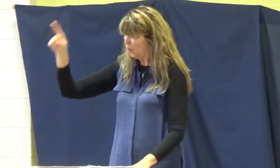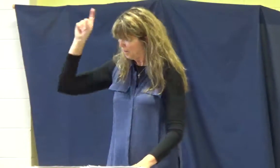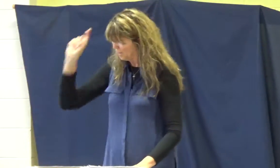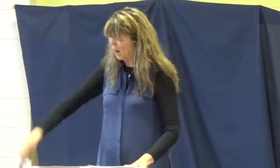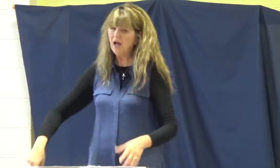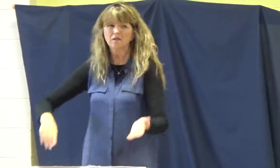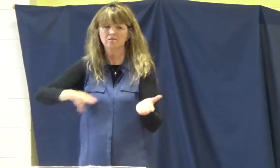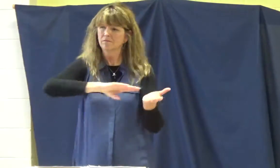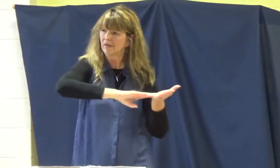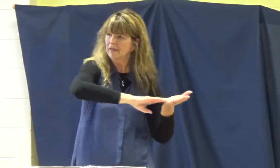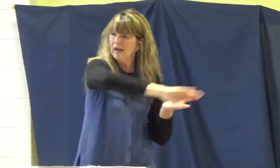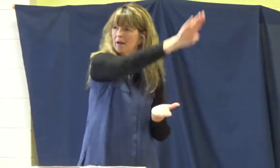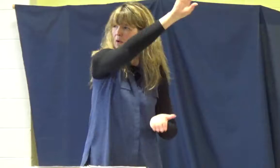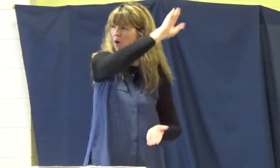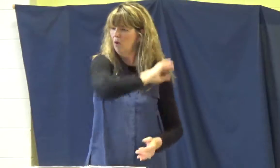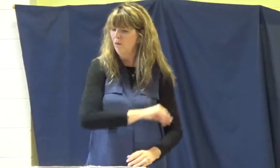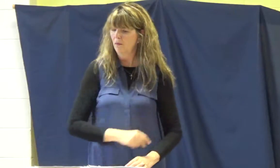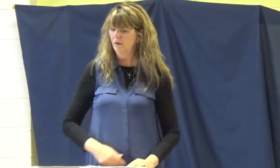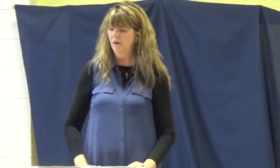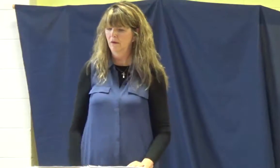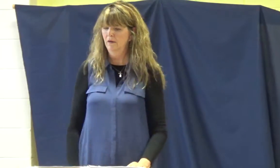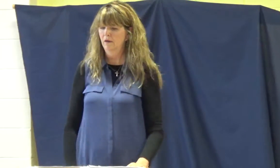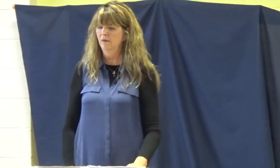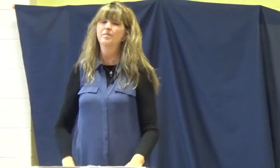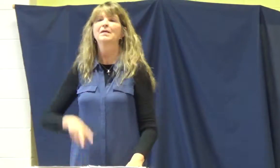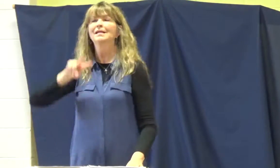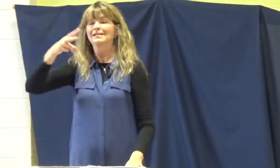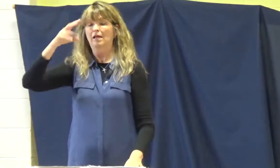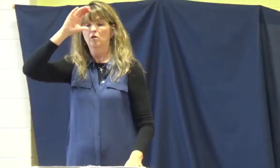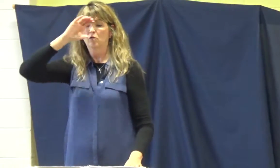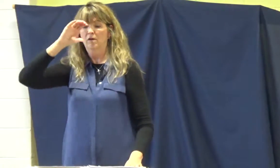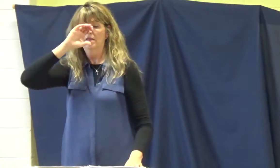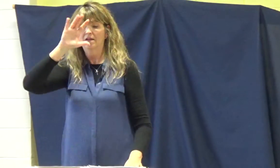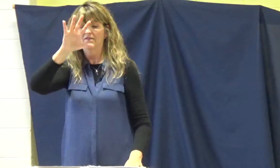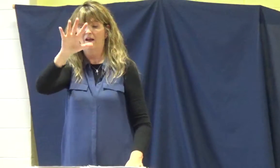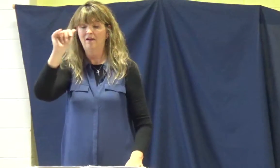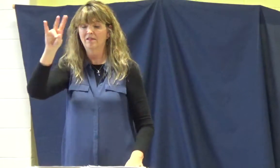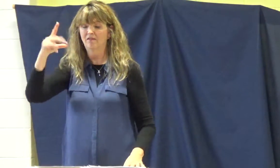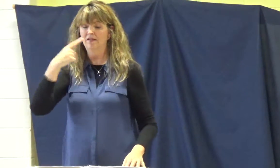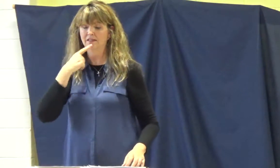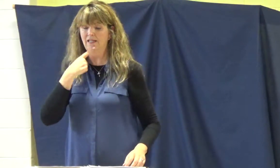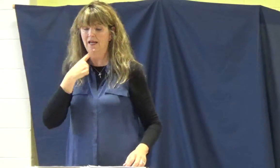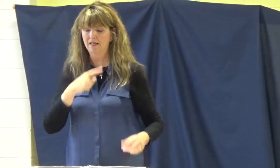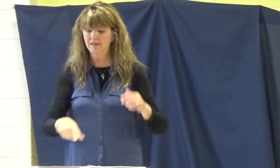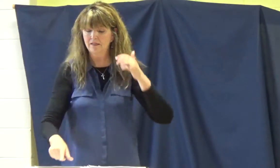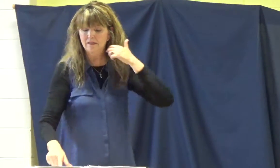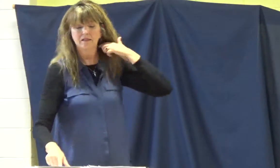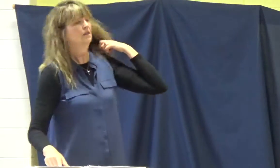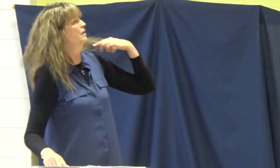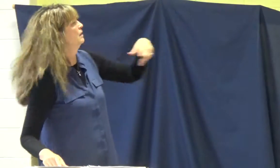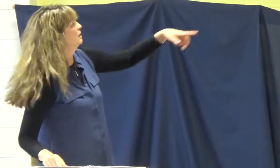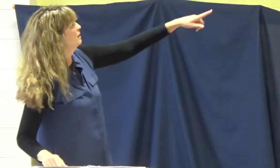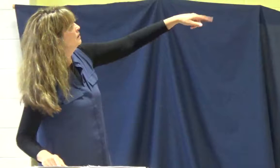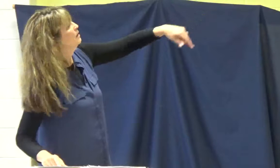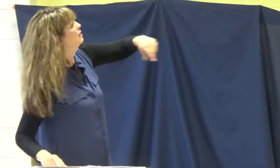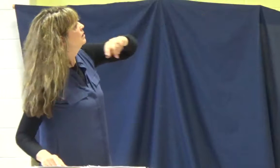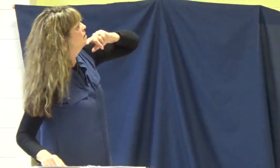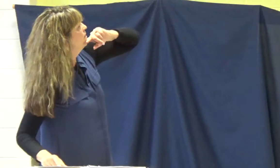your slave. He's your brother in Christ. You need to let him go free. And we read in